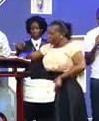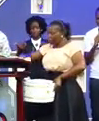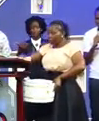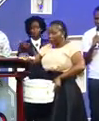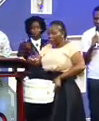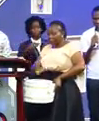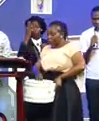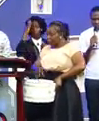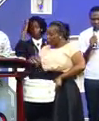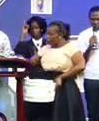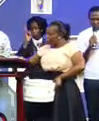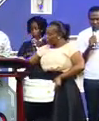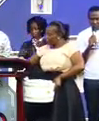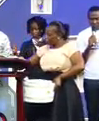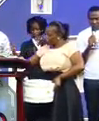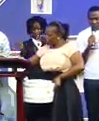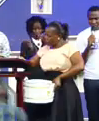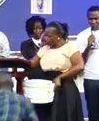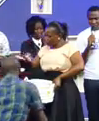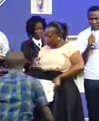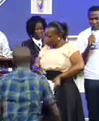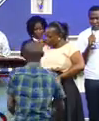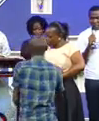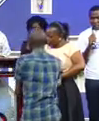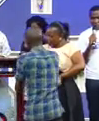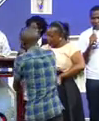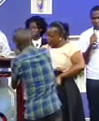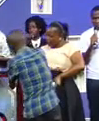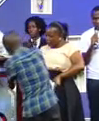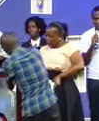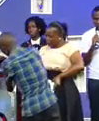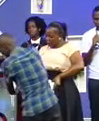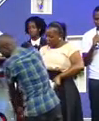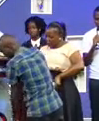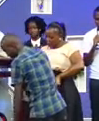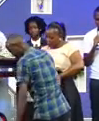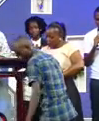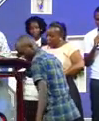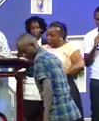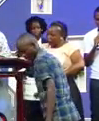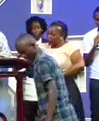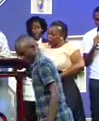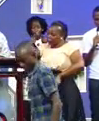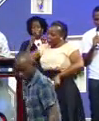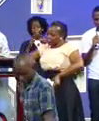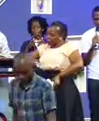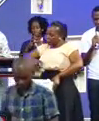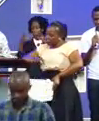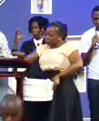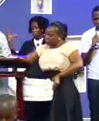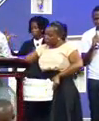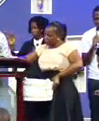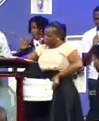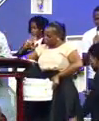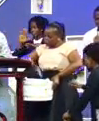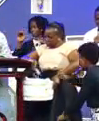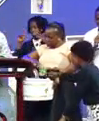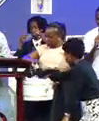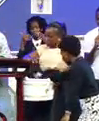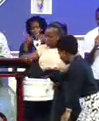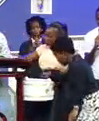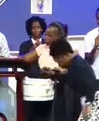and they give in. They have picked on something small. Father,